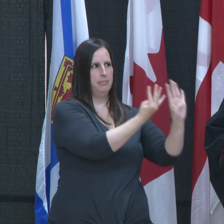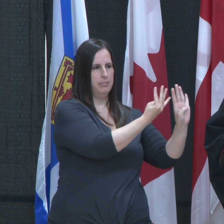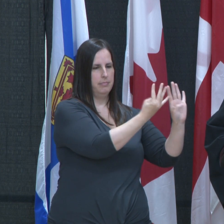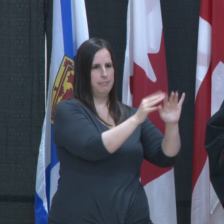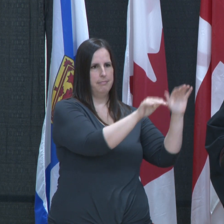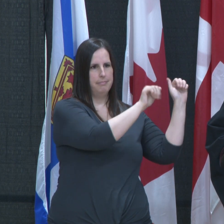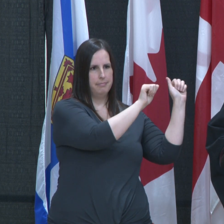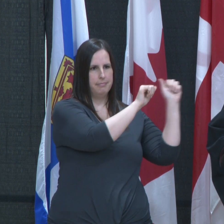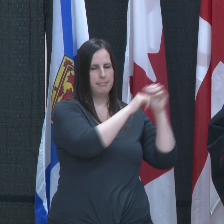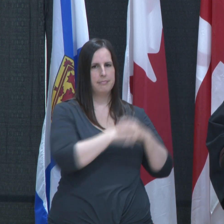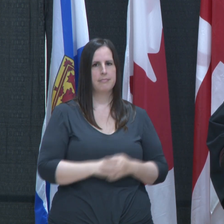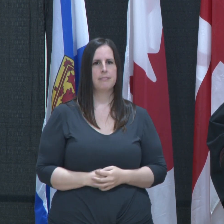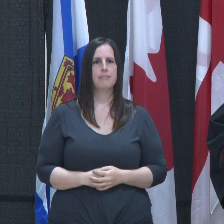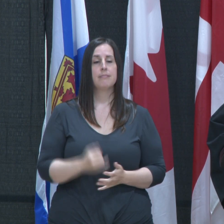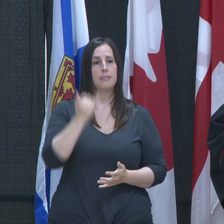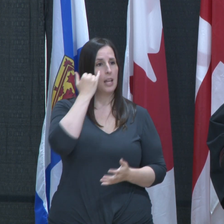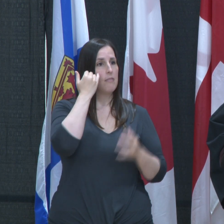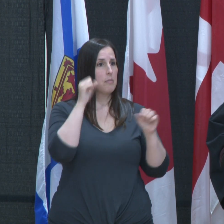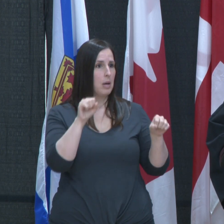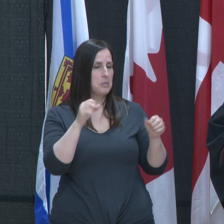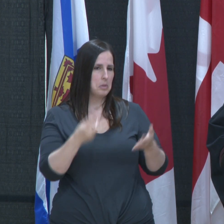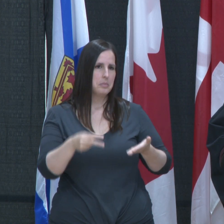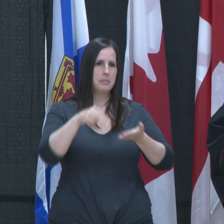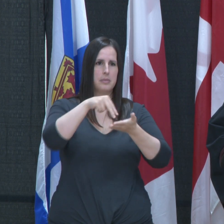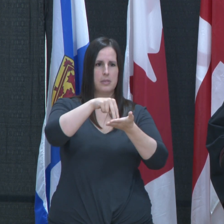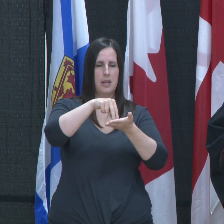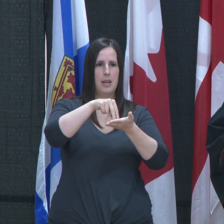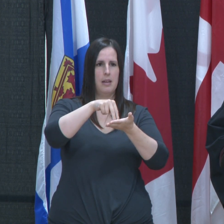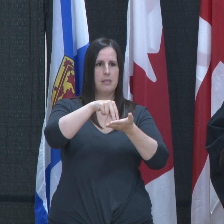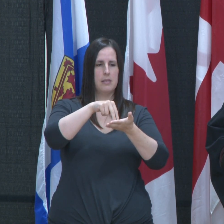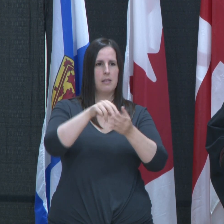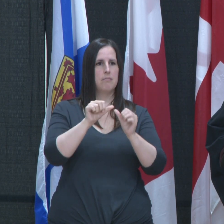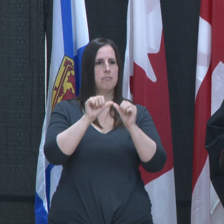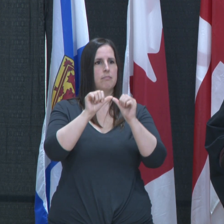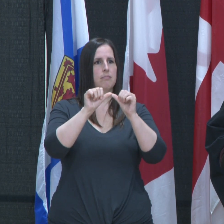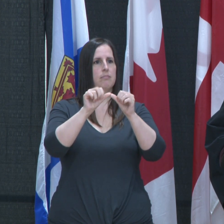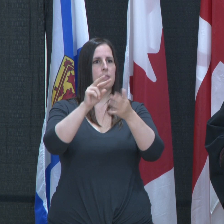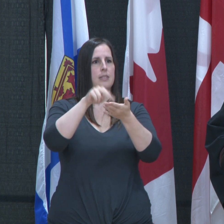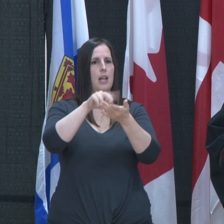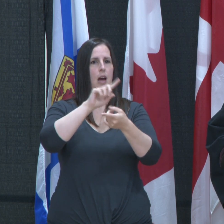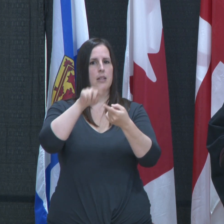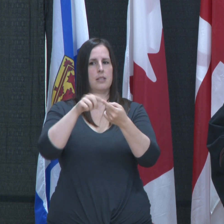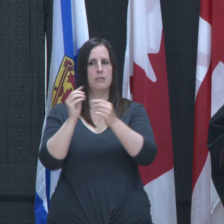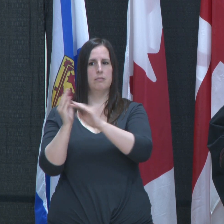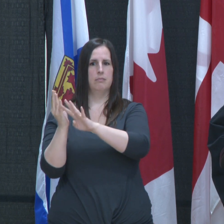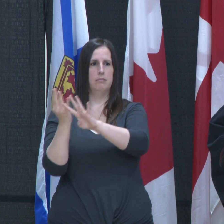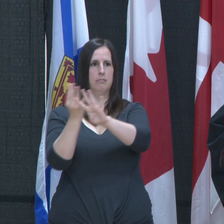ask you to stand if you are able for our recessional and remain standing as the